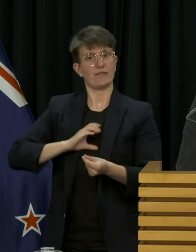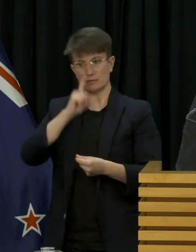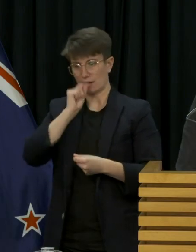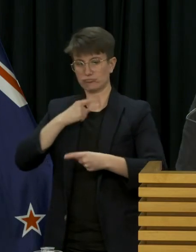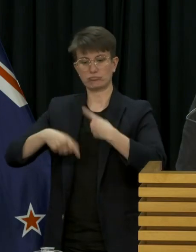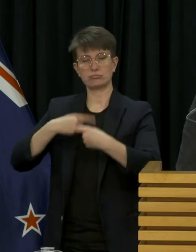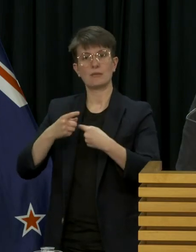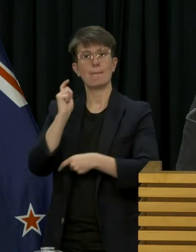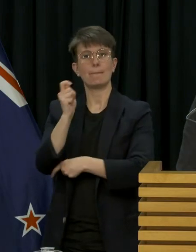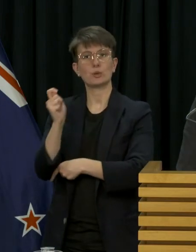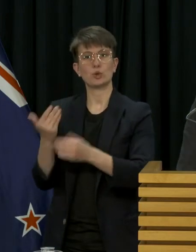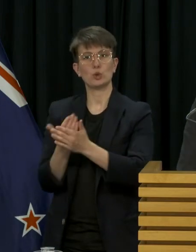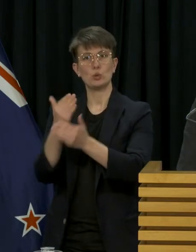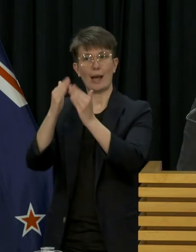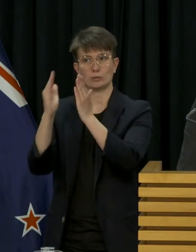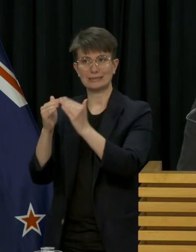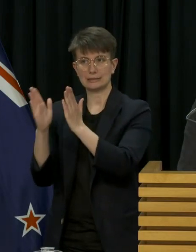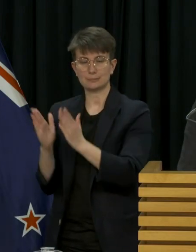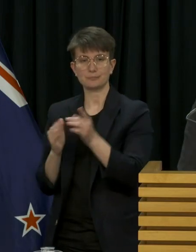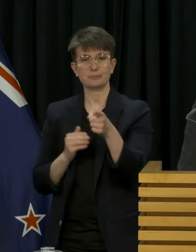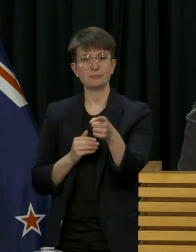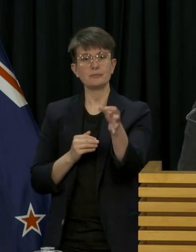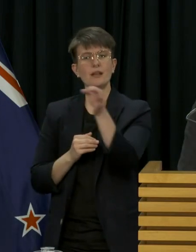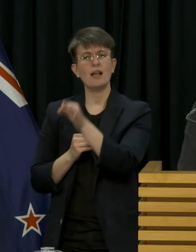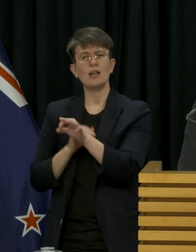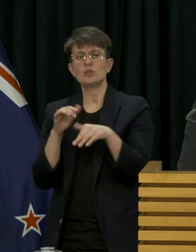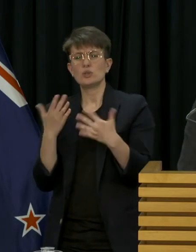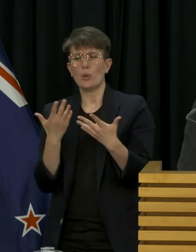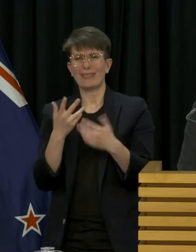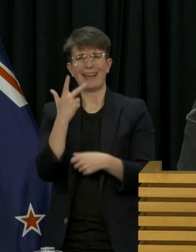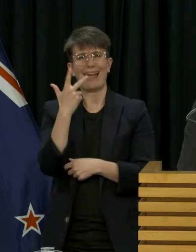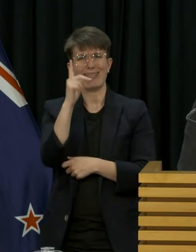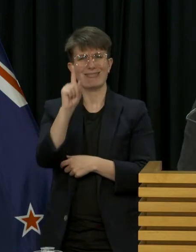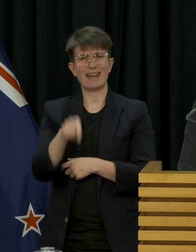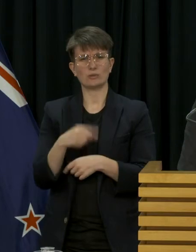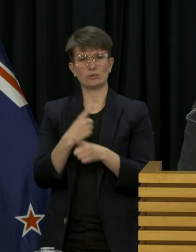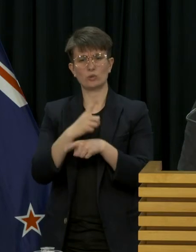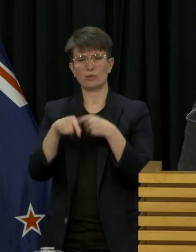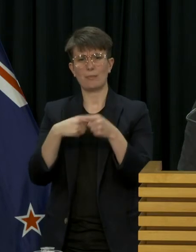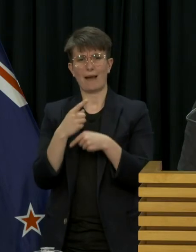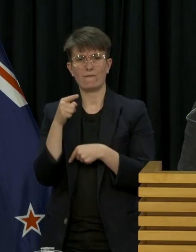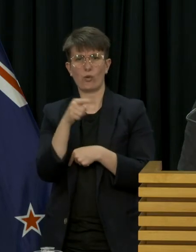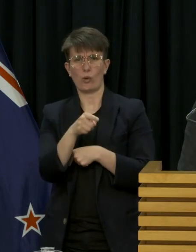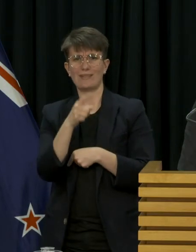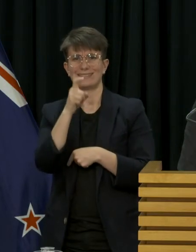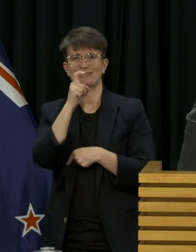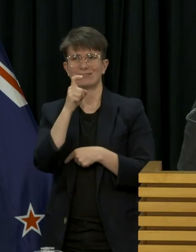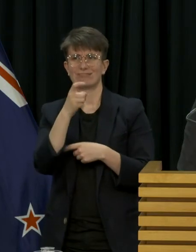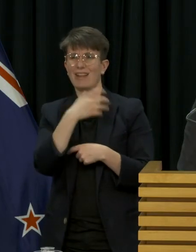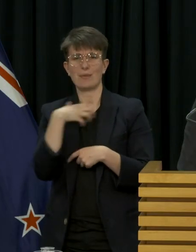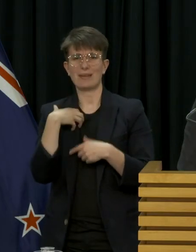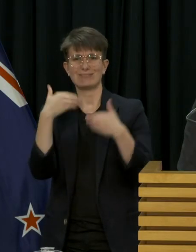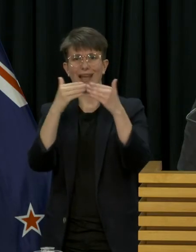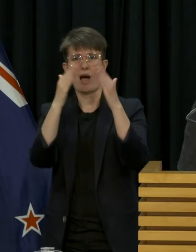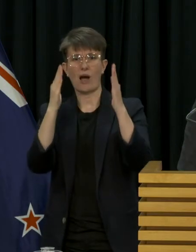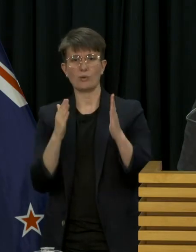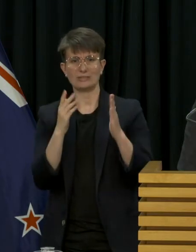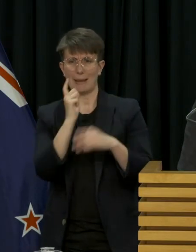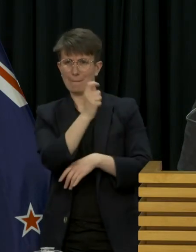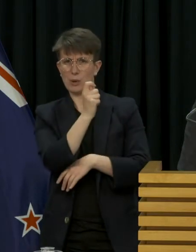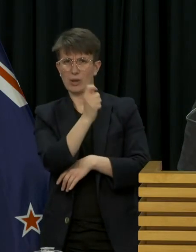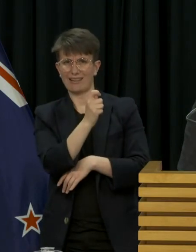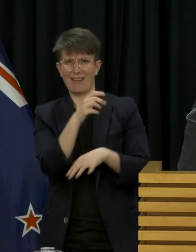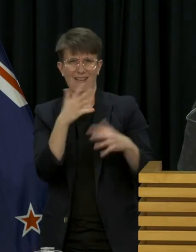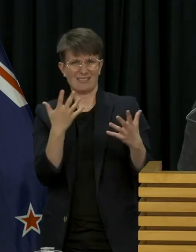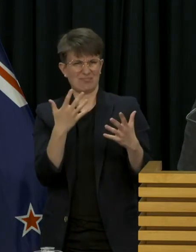8,000 that you've talked about for state house building, is that enough? Because people are saying that shortage is more like 50 or 60. Yeah,